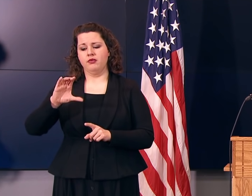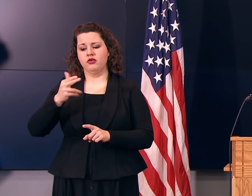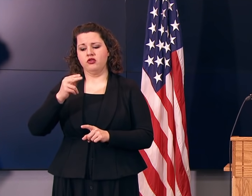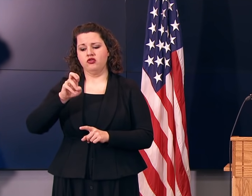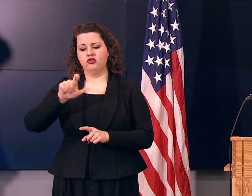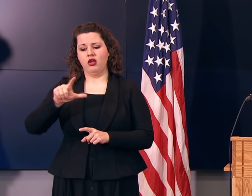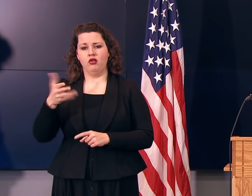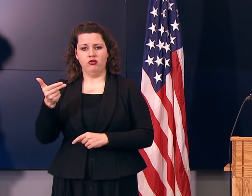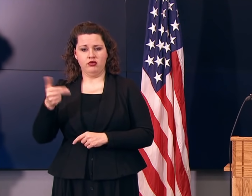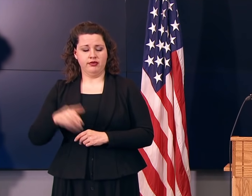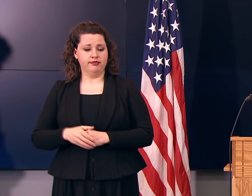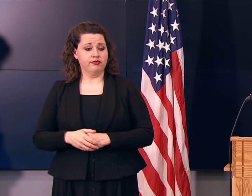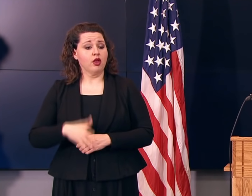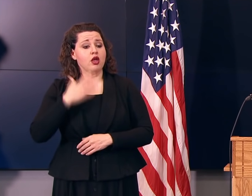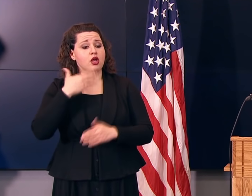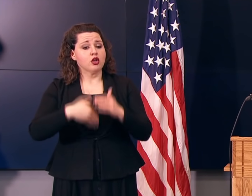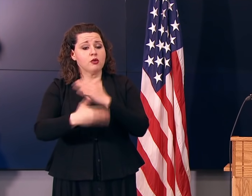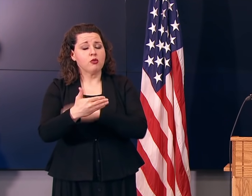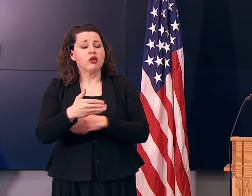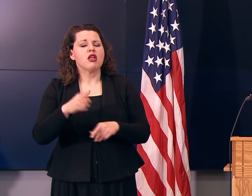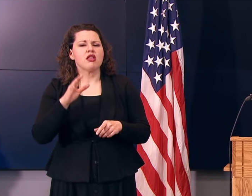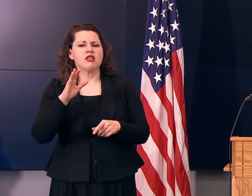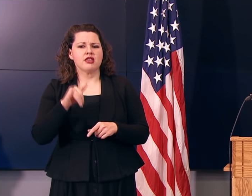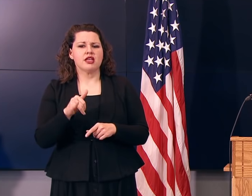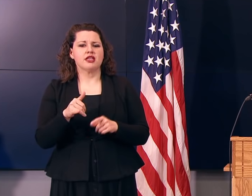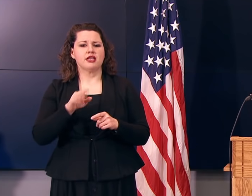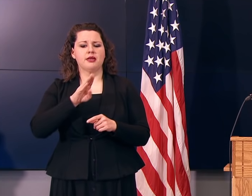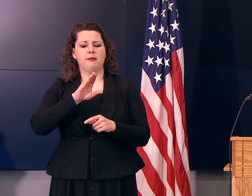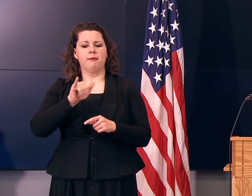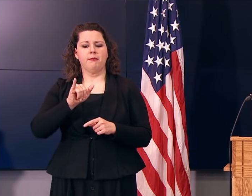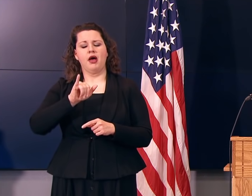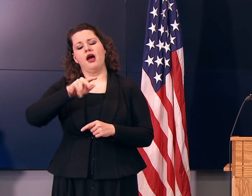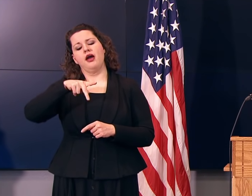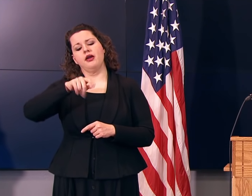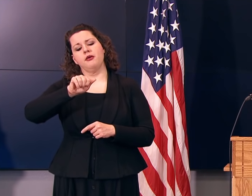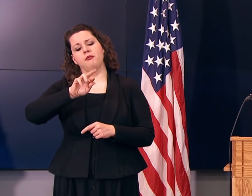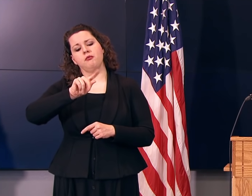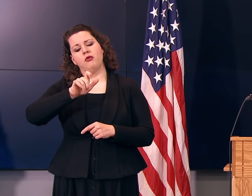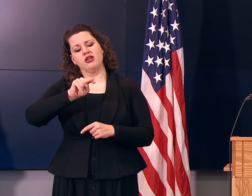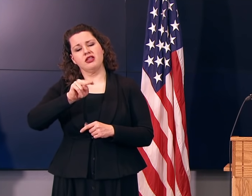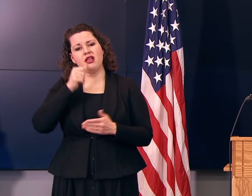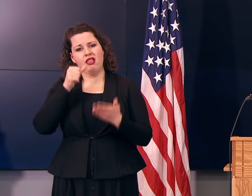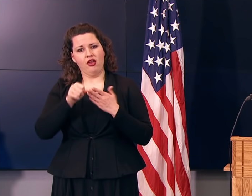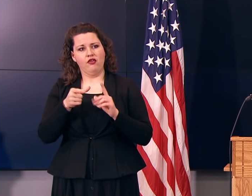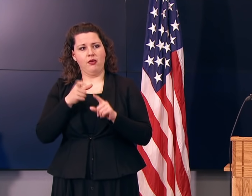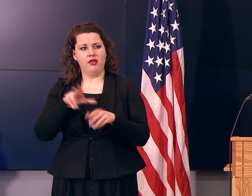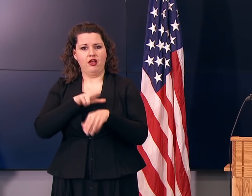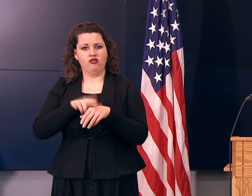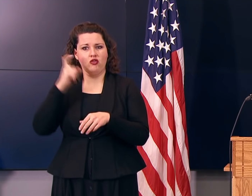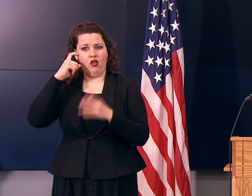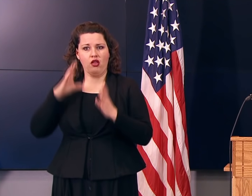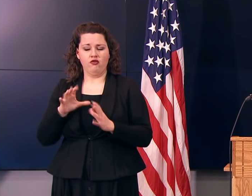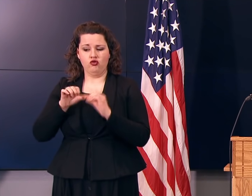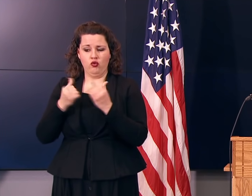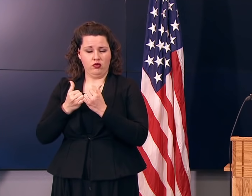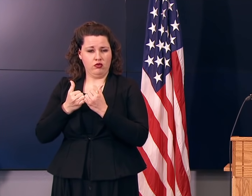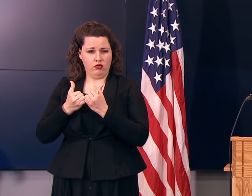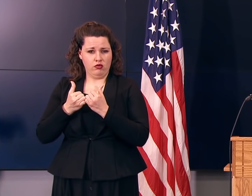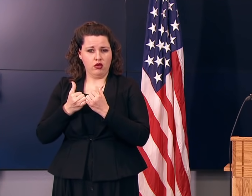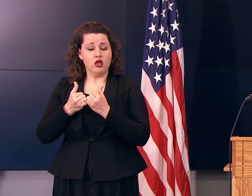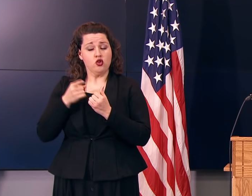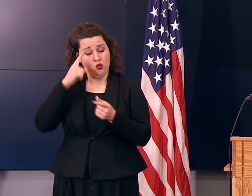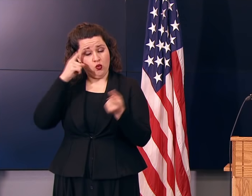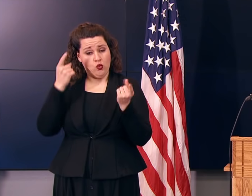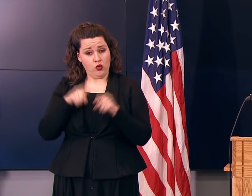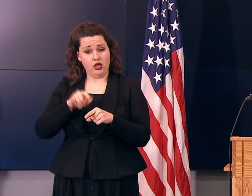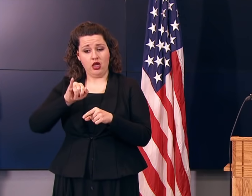Good morning, Governor. Hi. This bipartisan letter from the National Governors Association, do you agree that Iowa